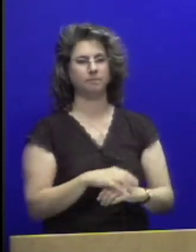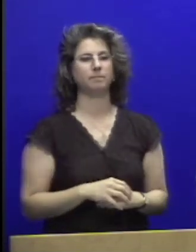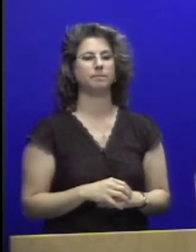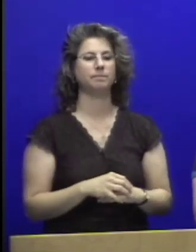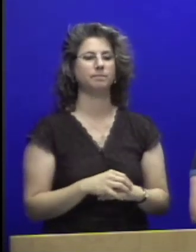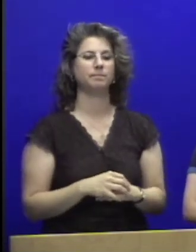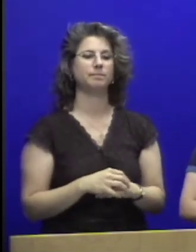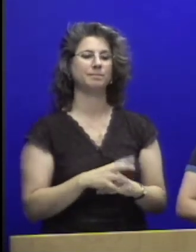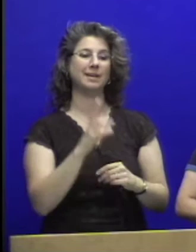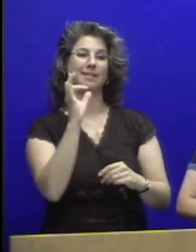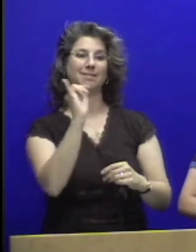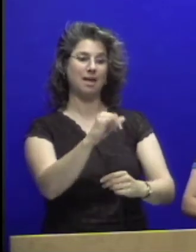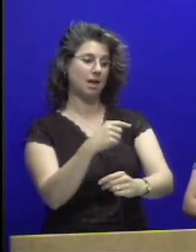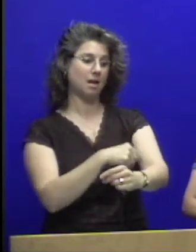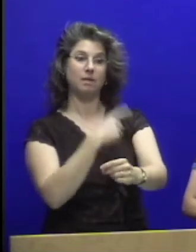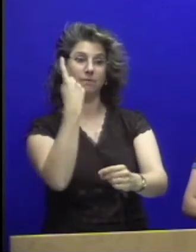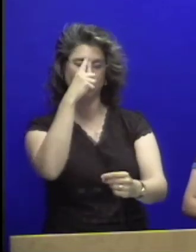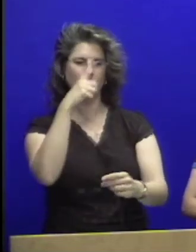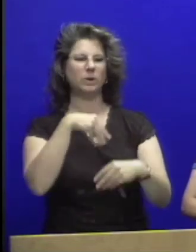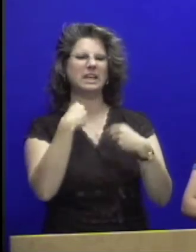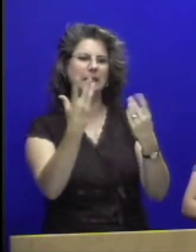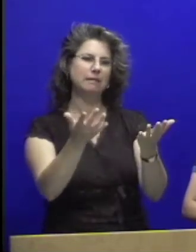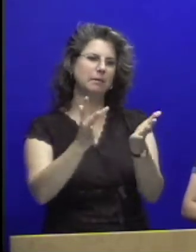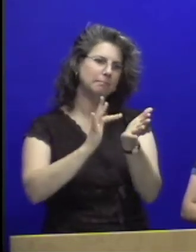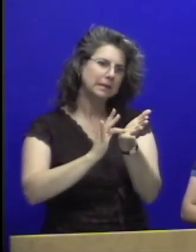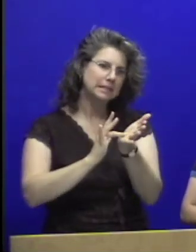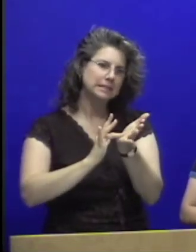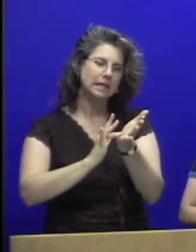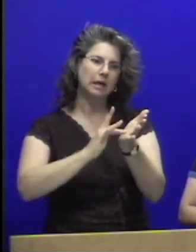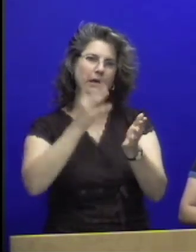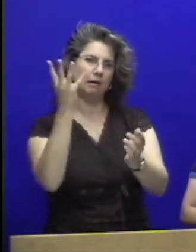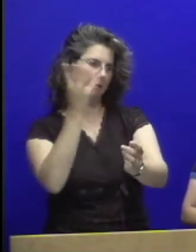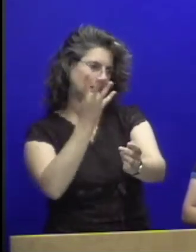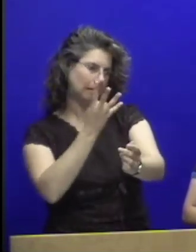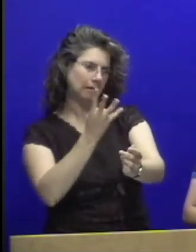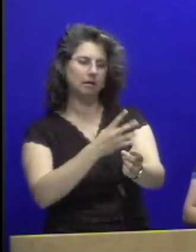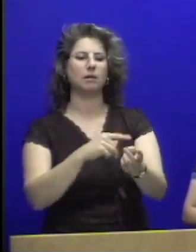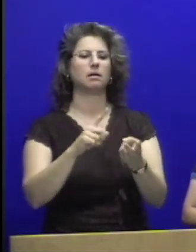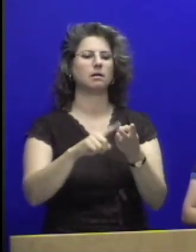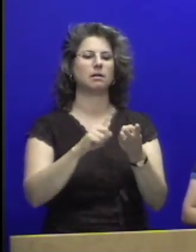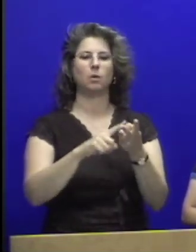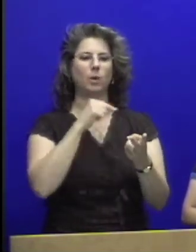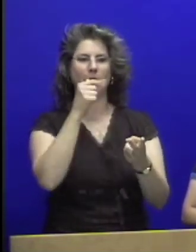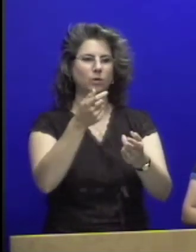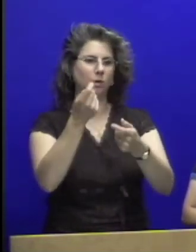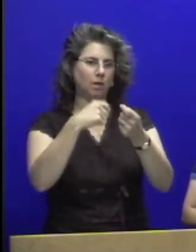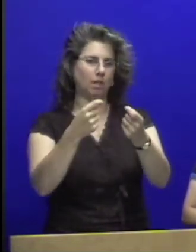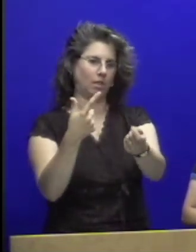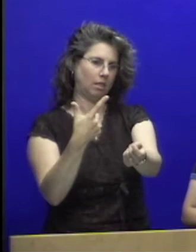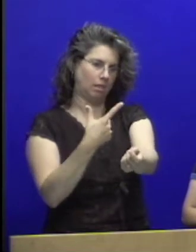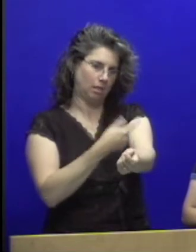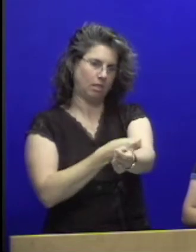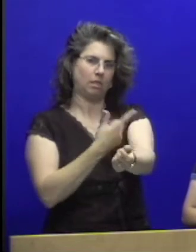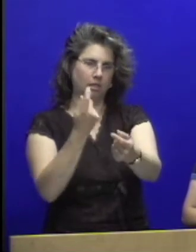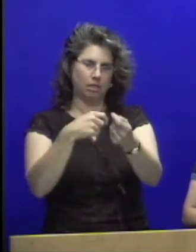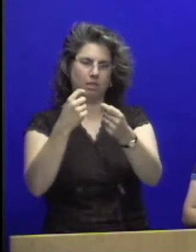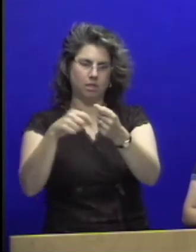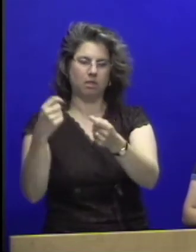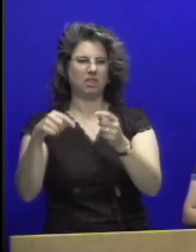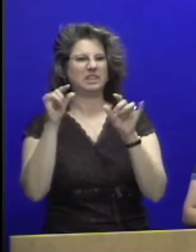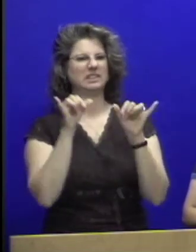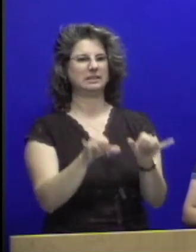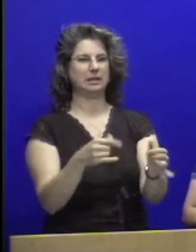That is so we can give you medications and we don't have to keep putting new needles in. So it's one needle that stays